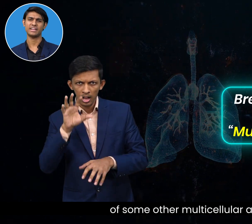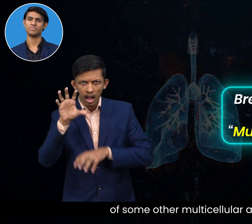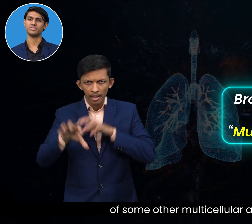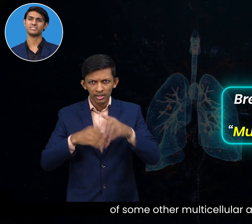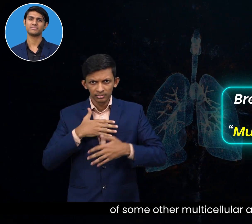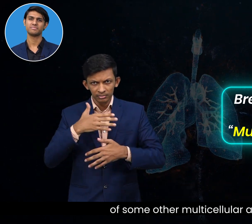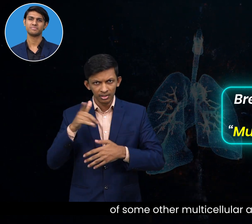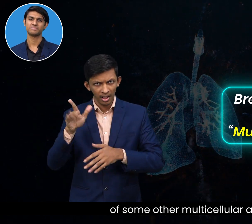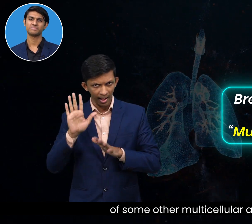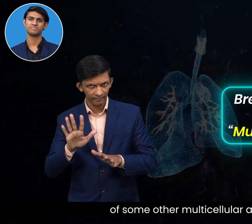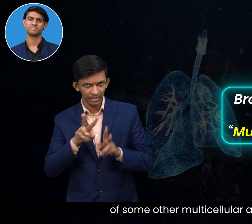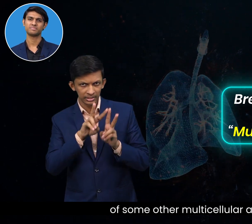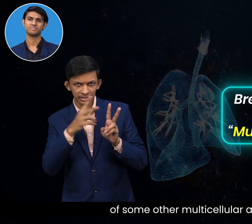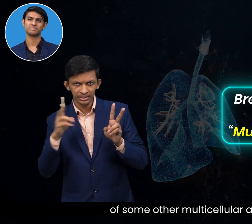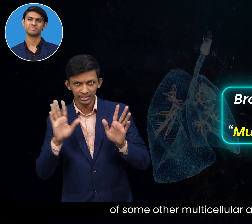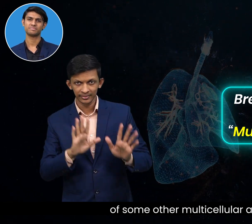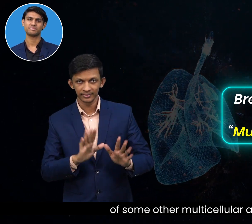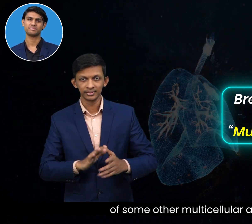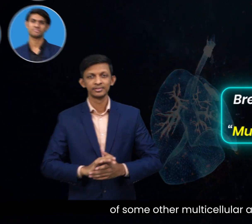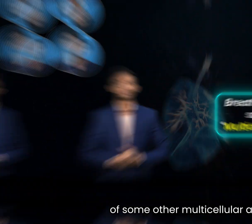multicellular animals.